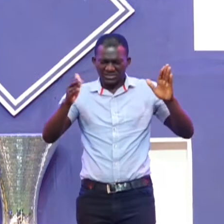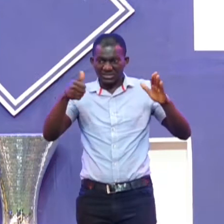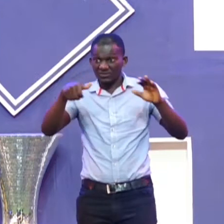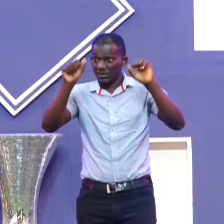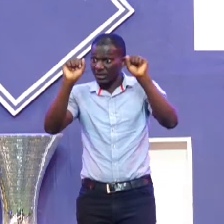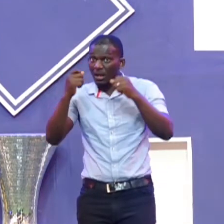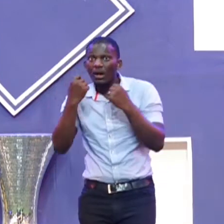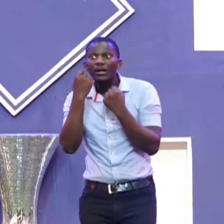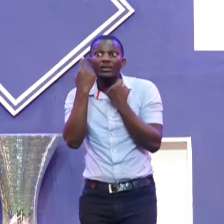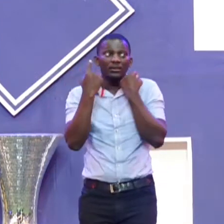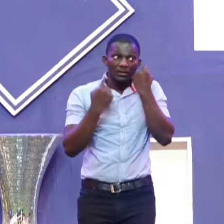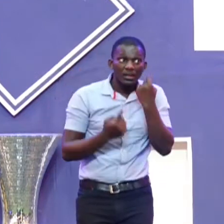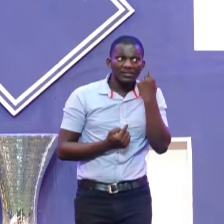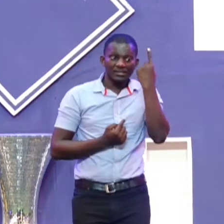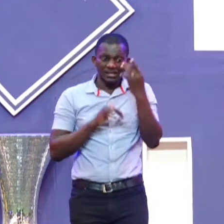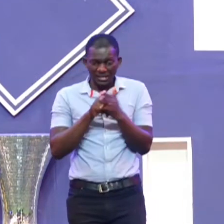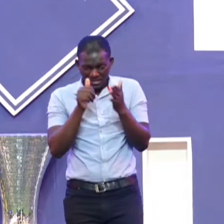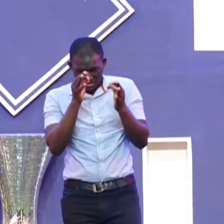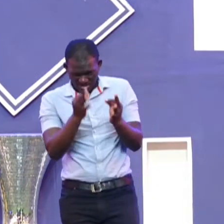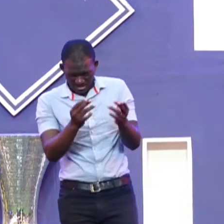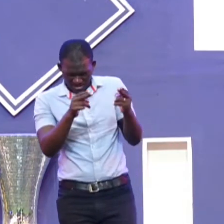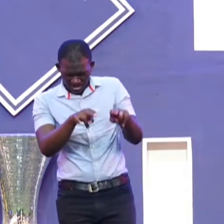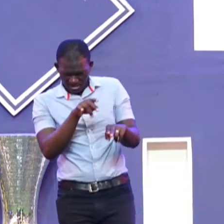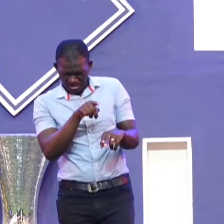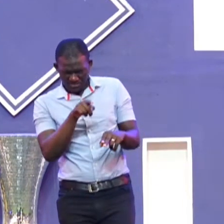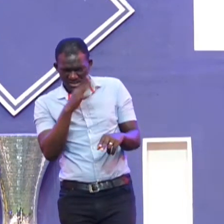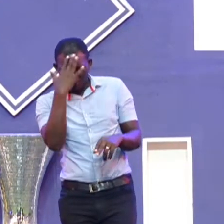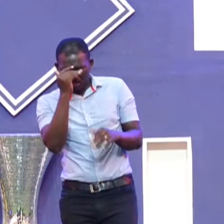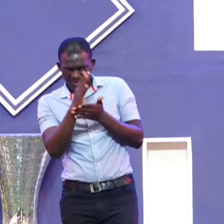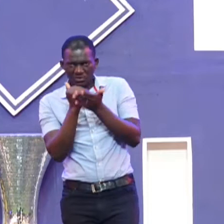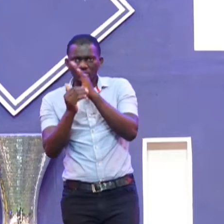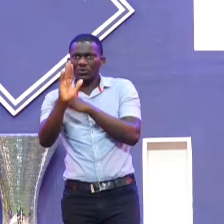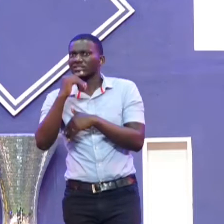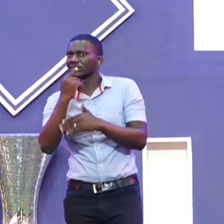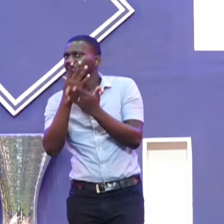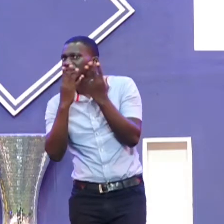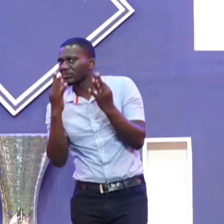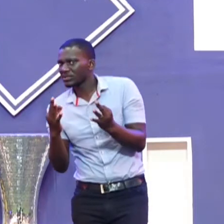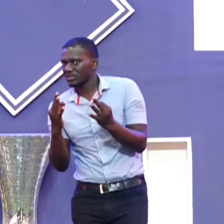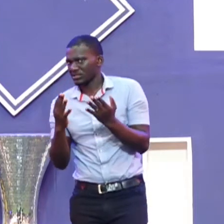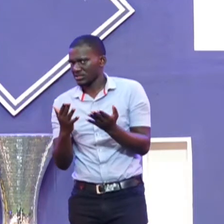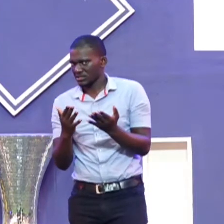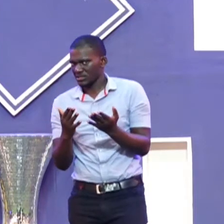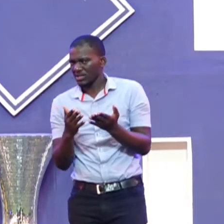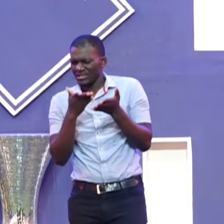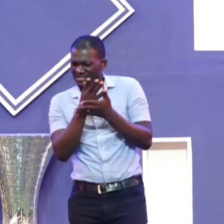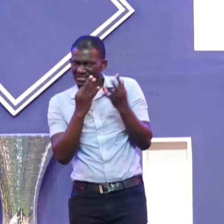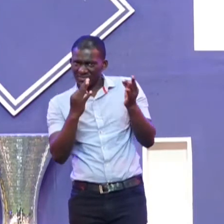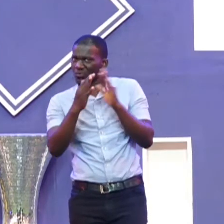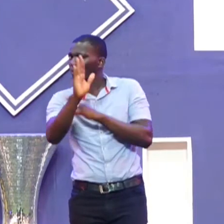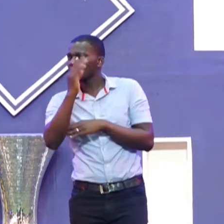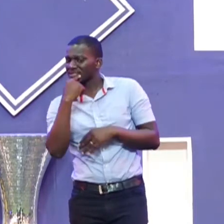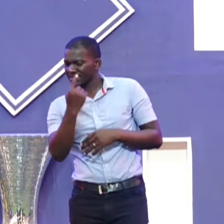understand ekintu kino kibaddewo that this thing has happened kubanga Mukama alina kyangamba because the Lord is telling me waliwo Katonda kyagamba there